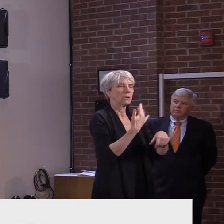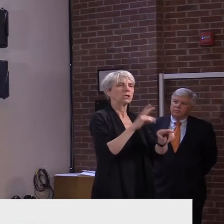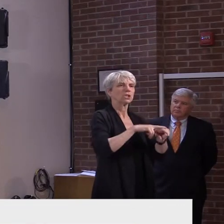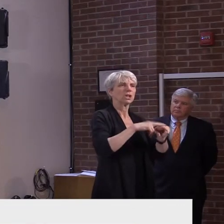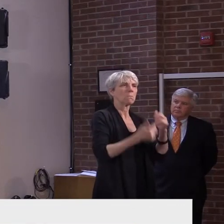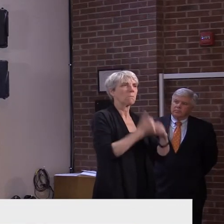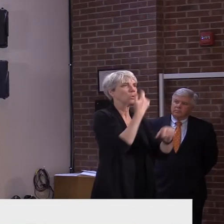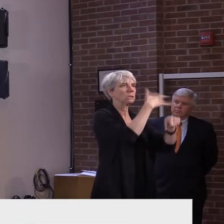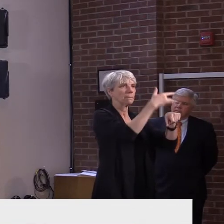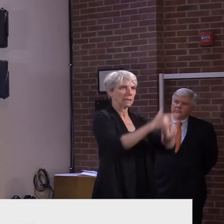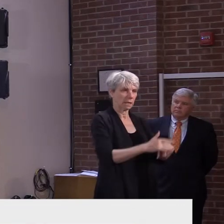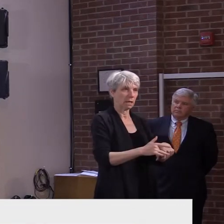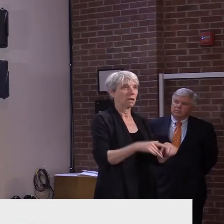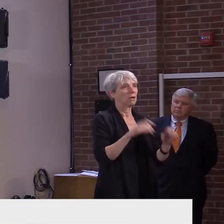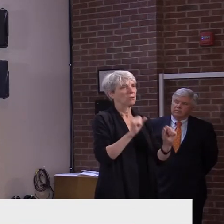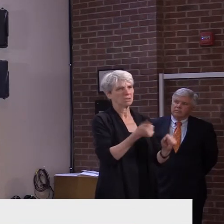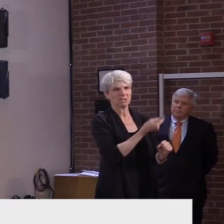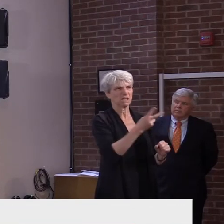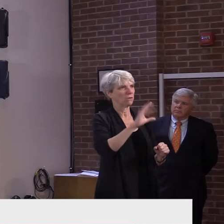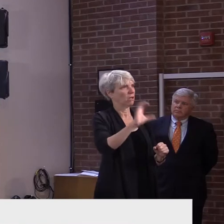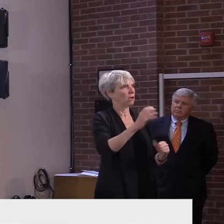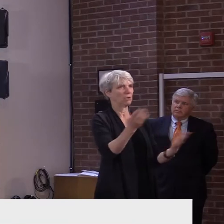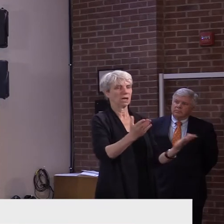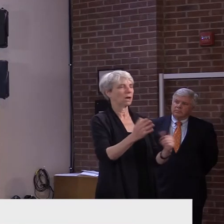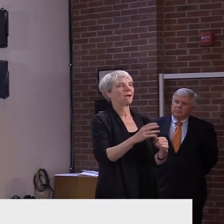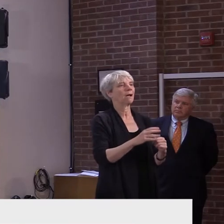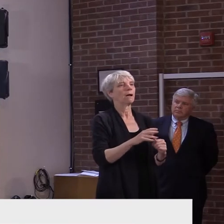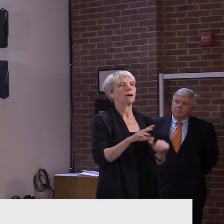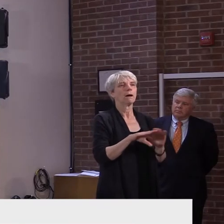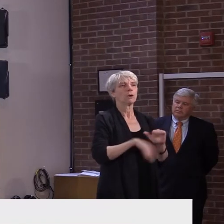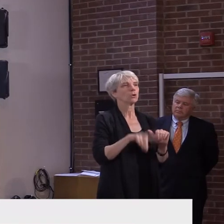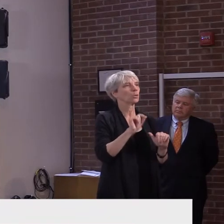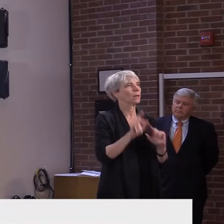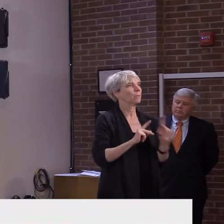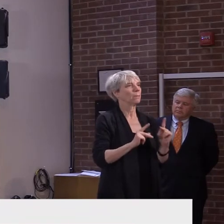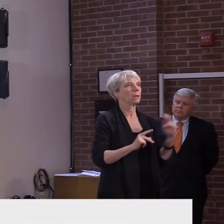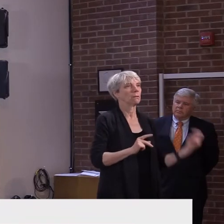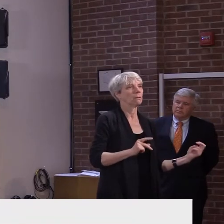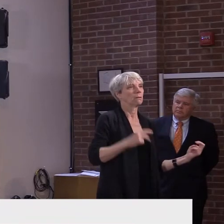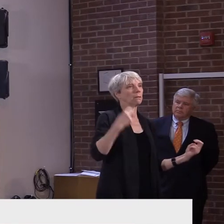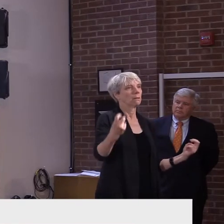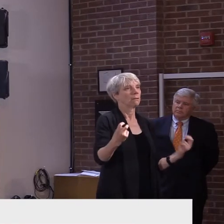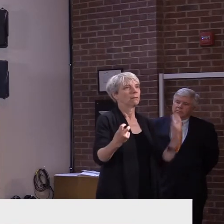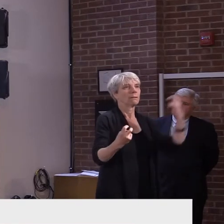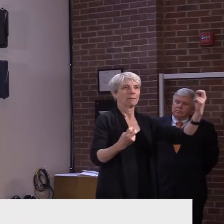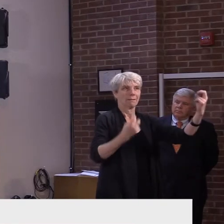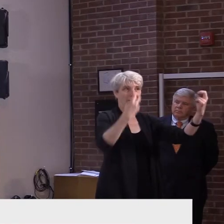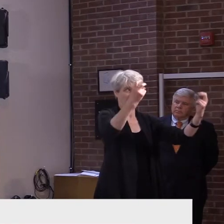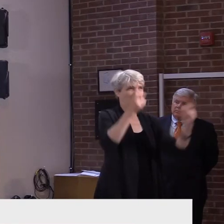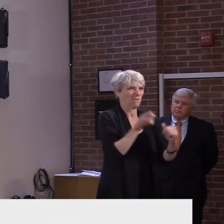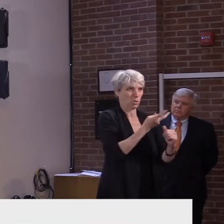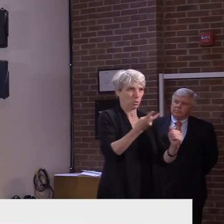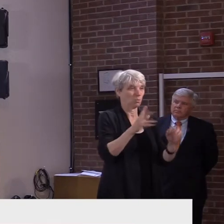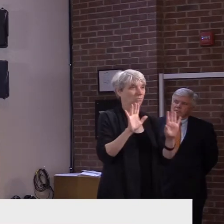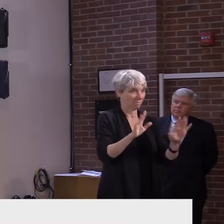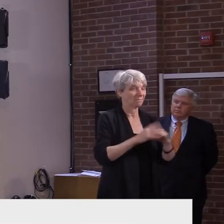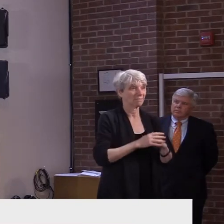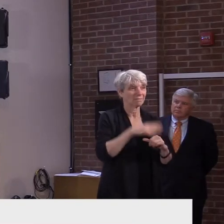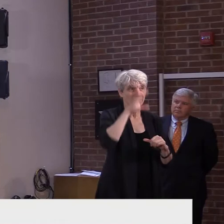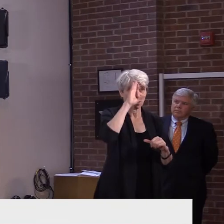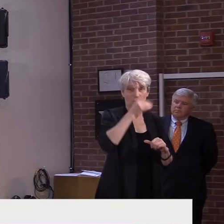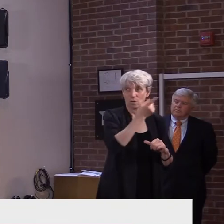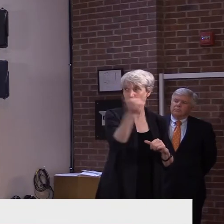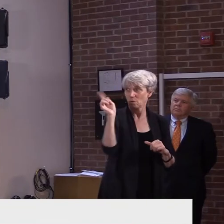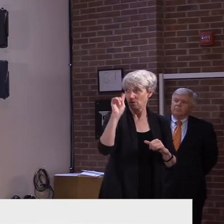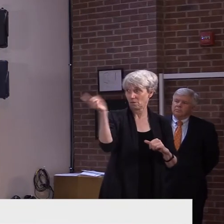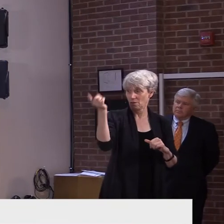Today, it has less than 20 people in the room, very spaced out. I happen to know that my colleagues here are